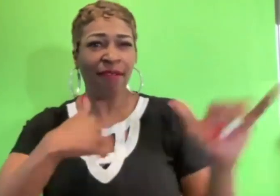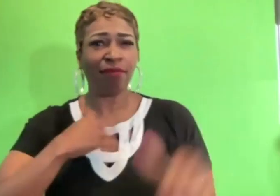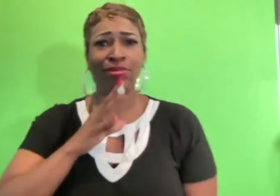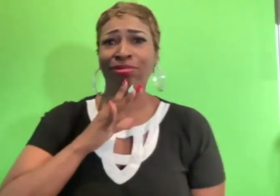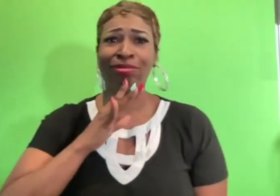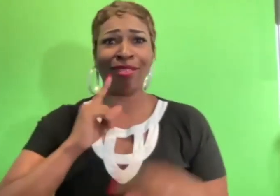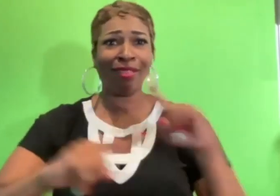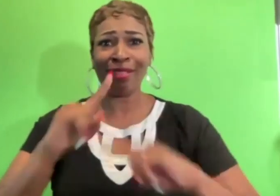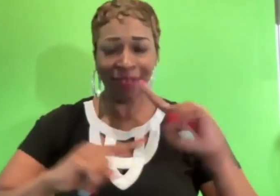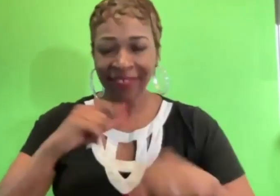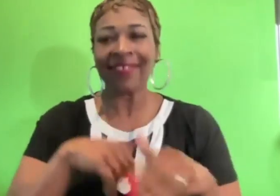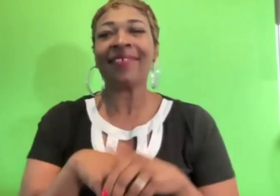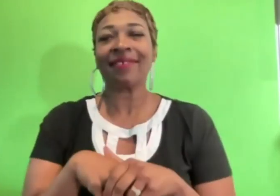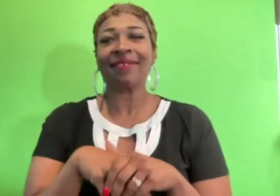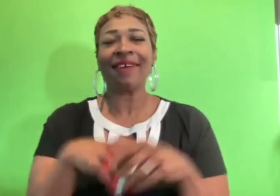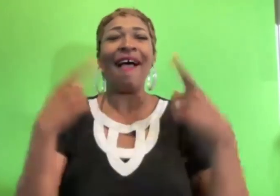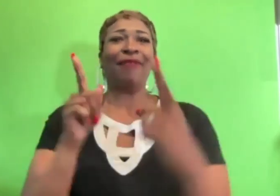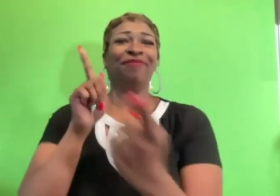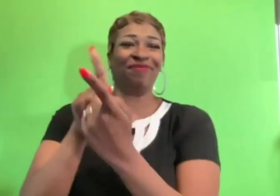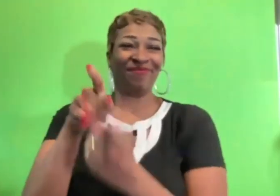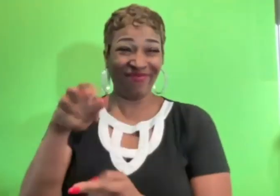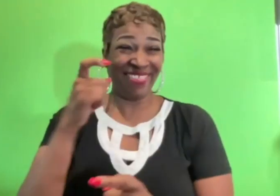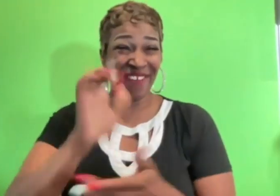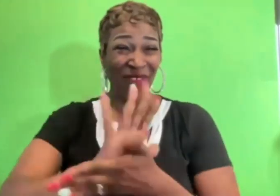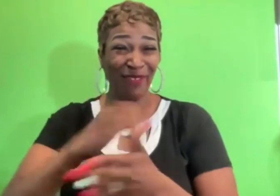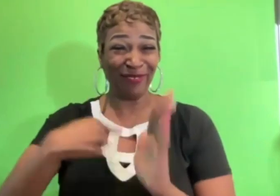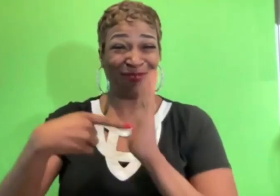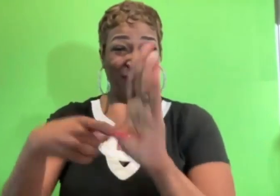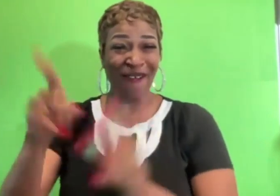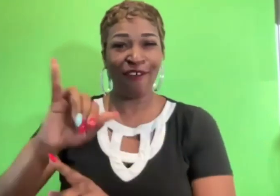shock for me because I was used to talking. And